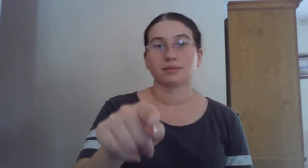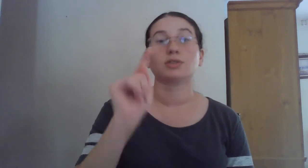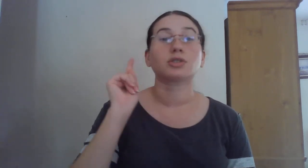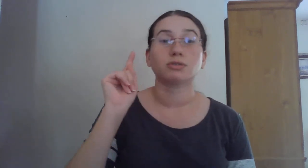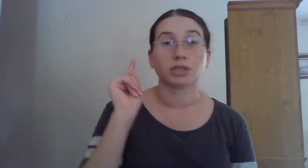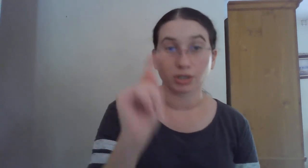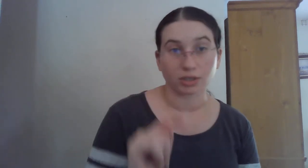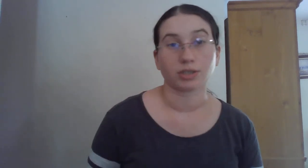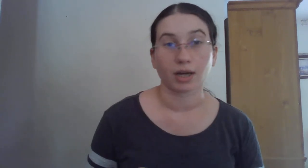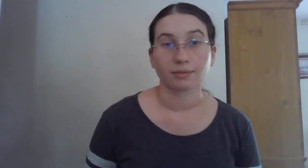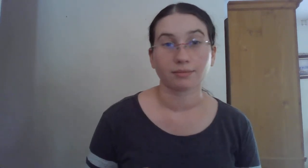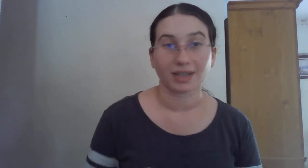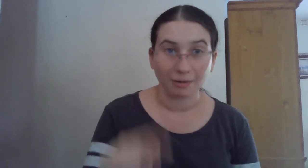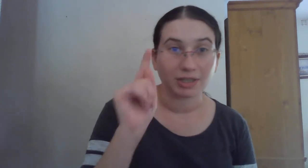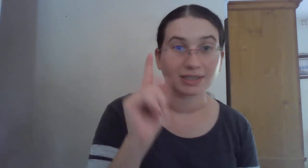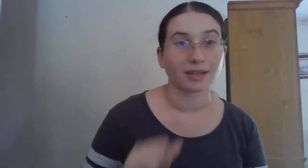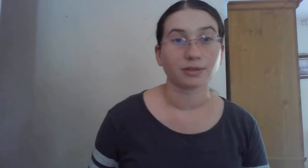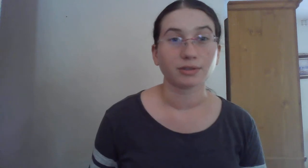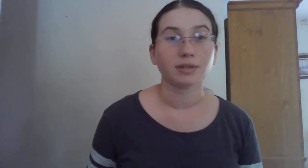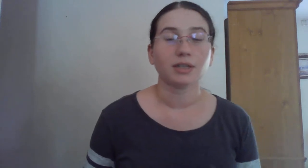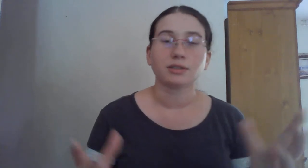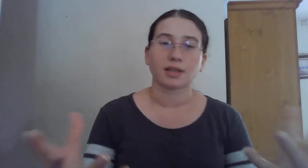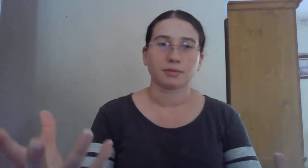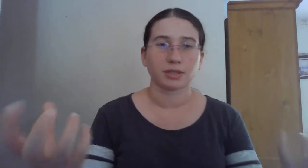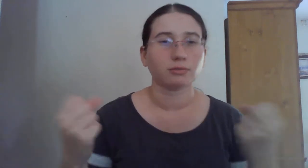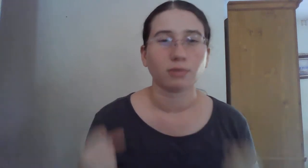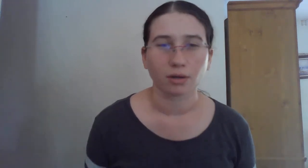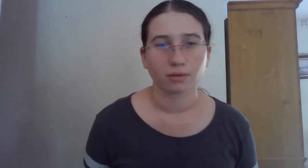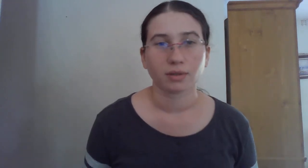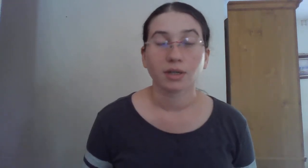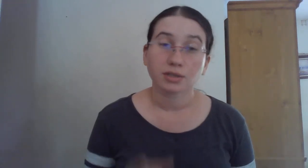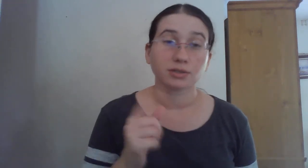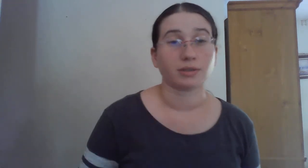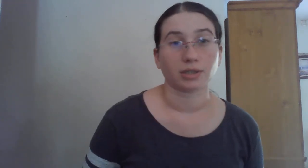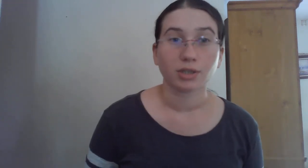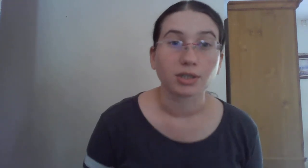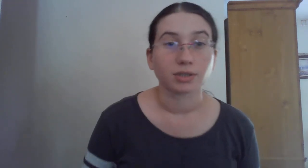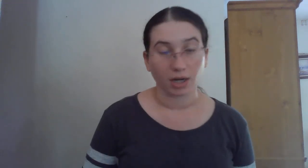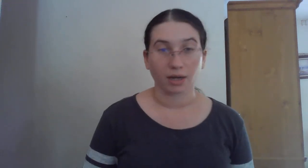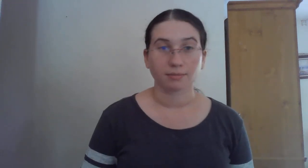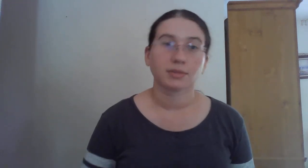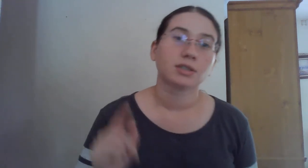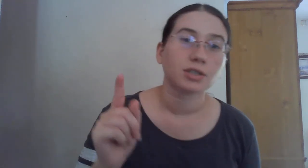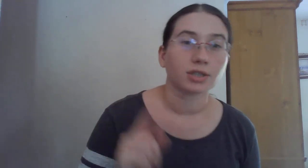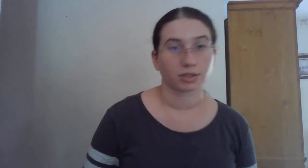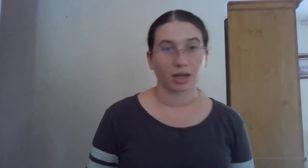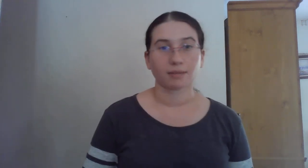you're doing a good job. And I want to tell you so that way you know you're doing a good job. Good job.